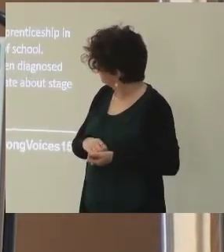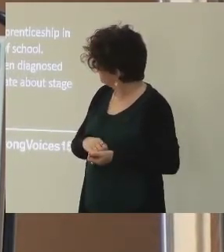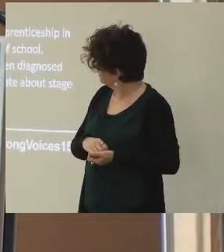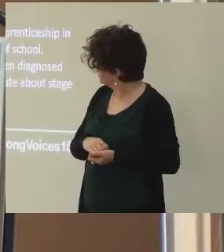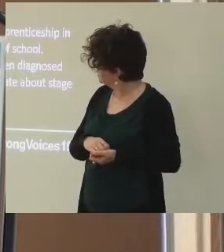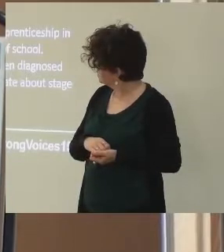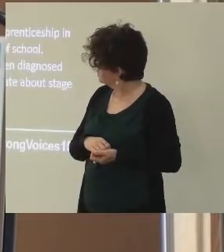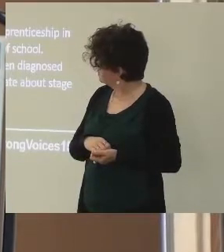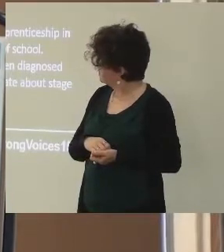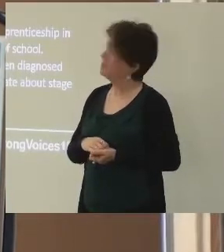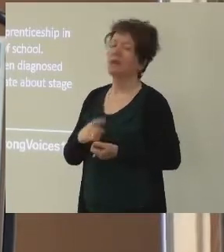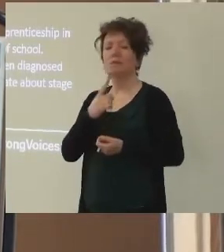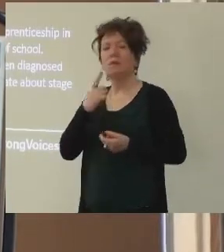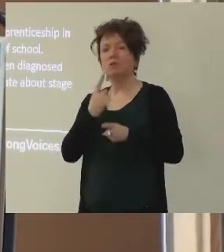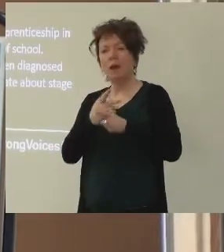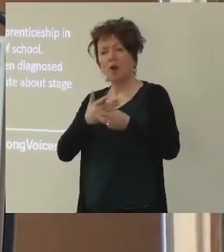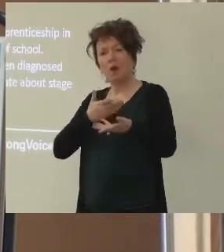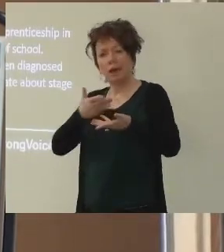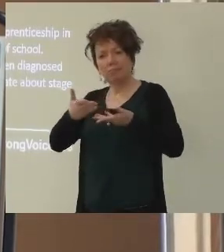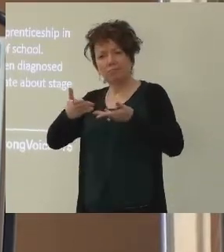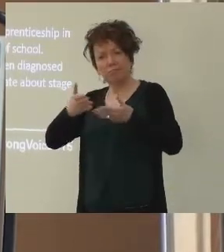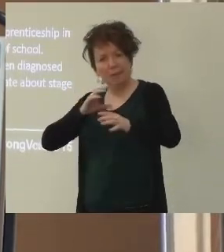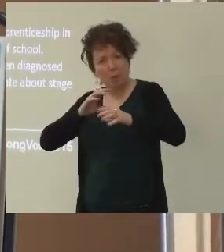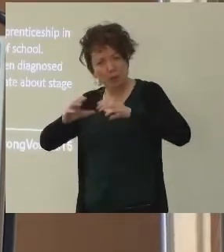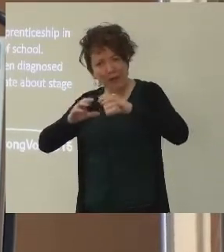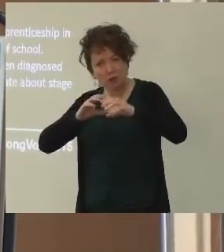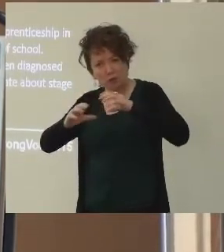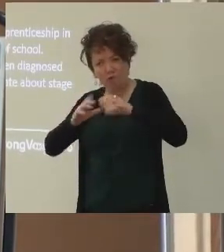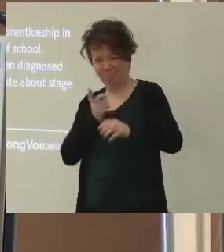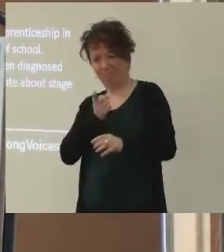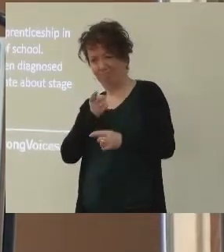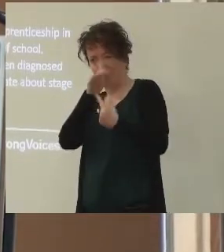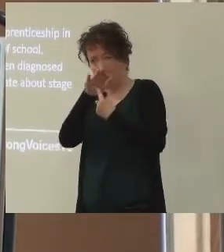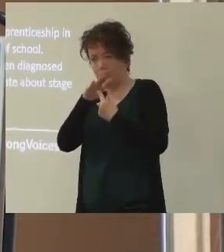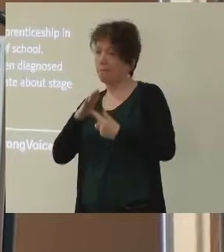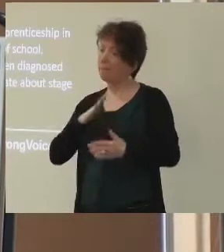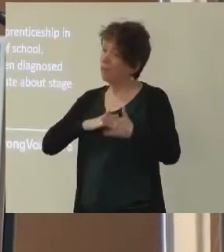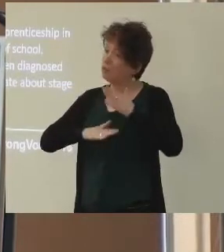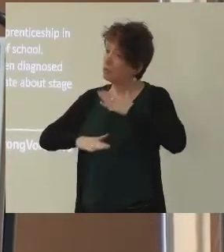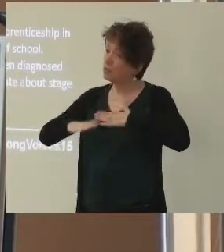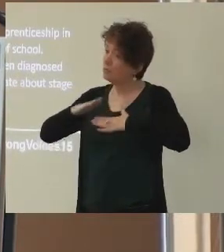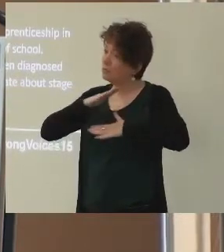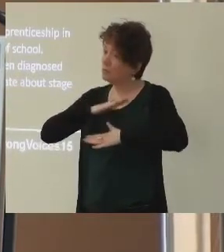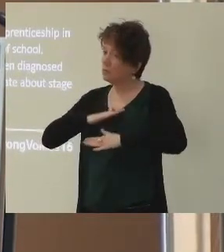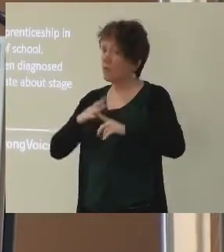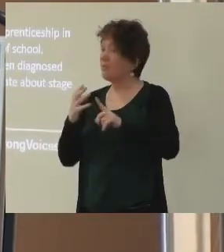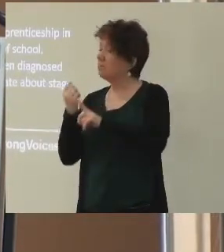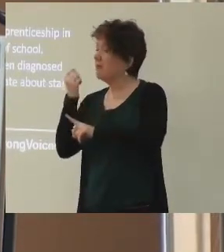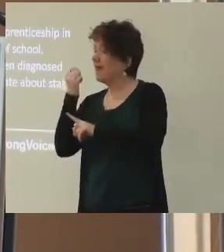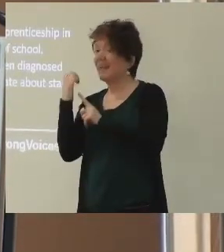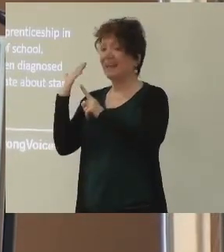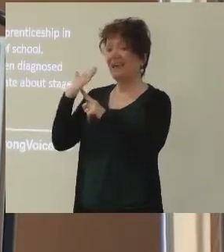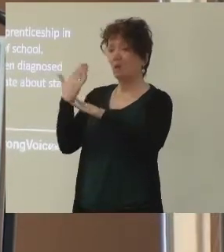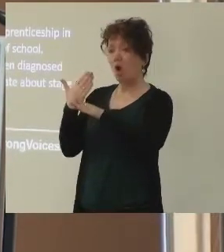Some lovely points here about communicating and being patient, and identifying a key worker if they have